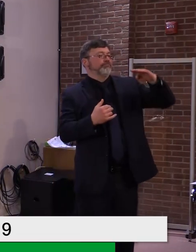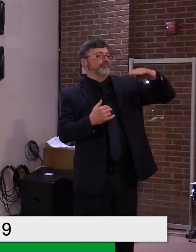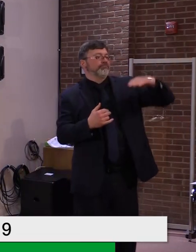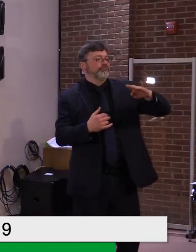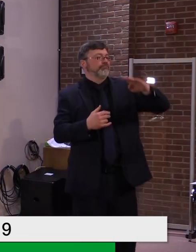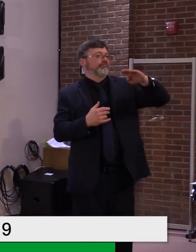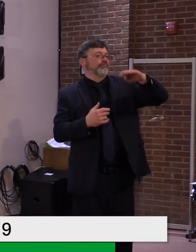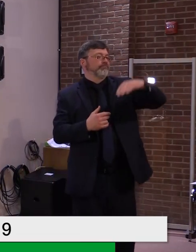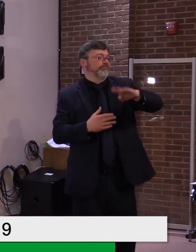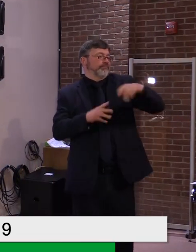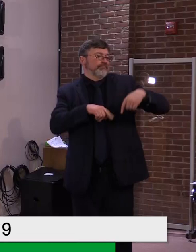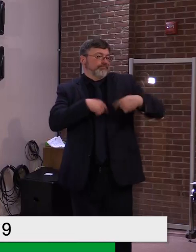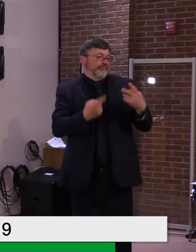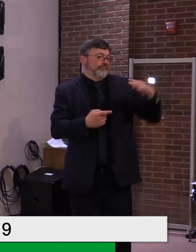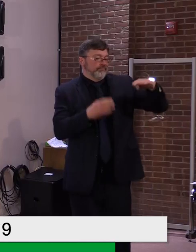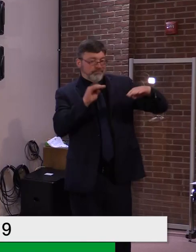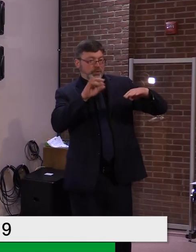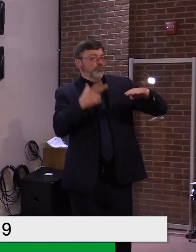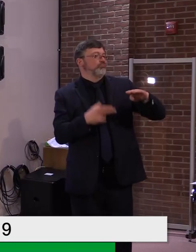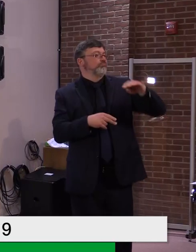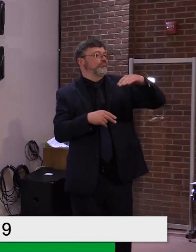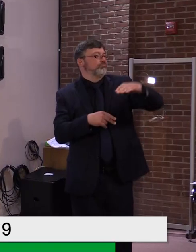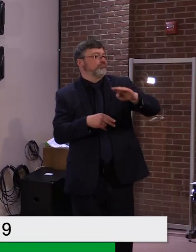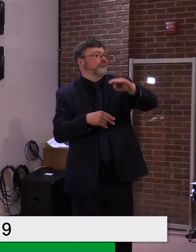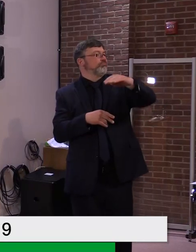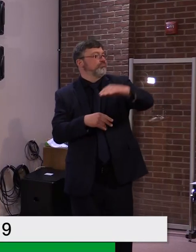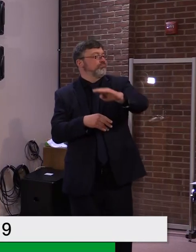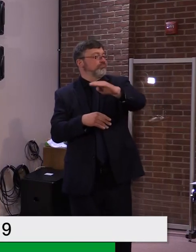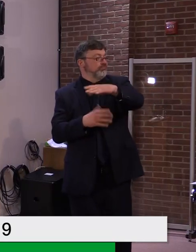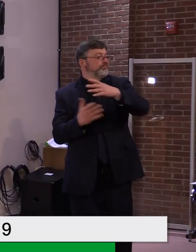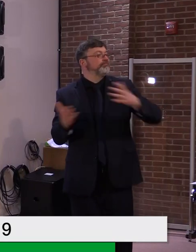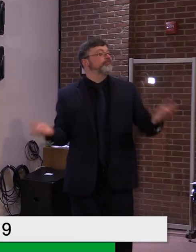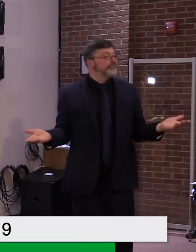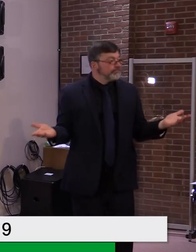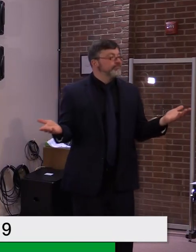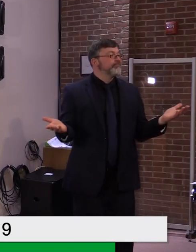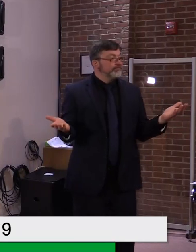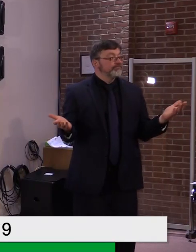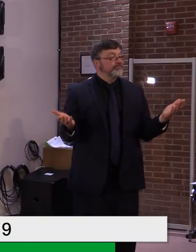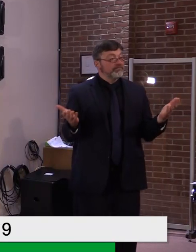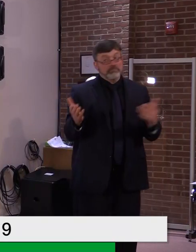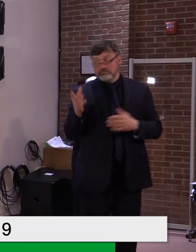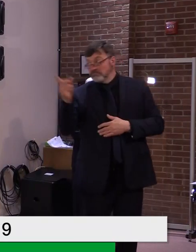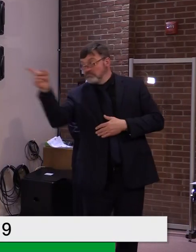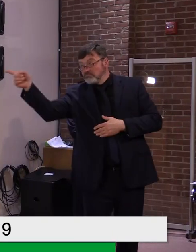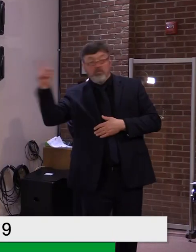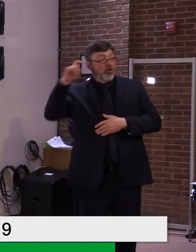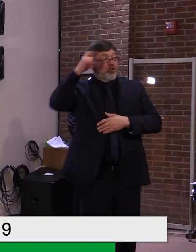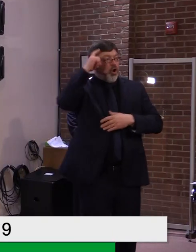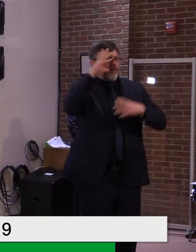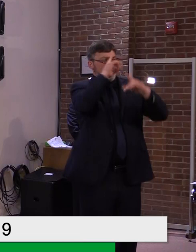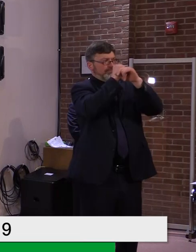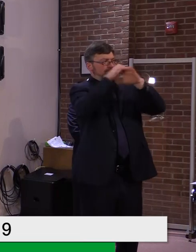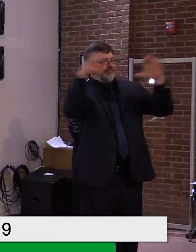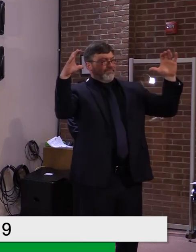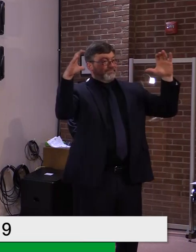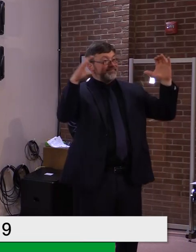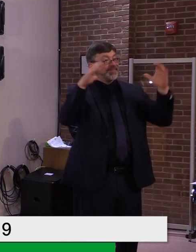And it's just, as the governor predicted, I would say, a sign of what's going on in those communities for